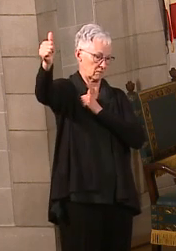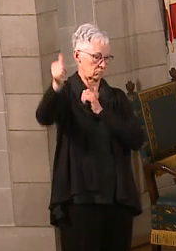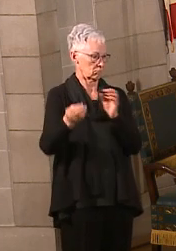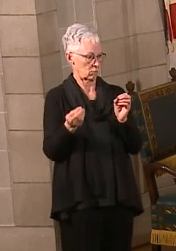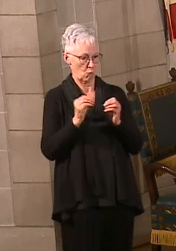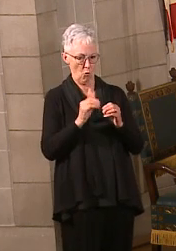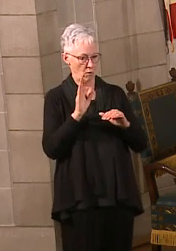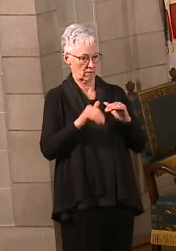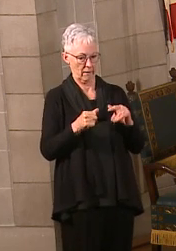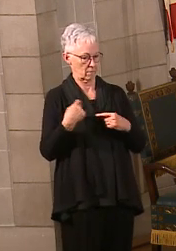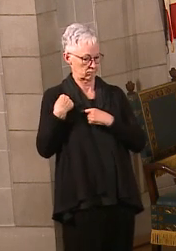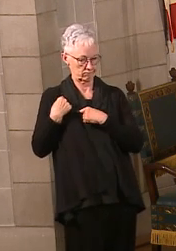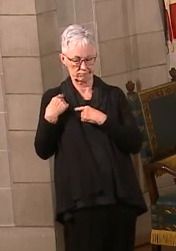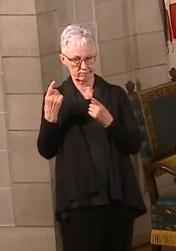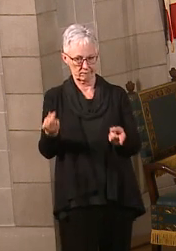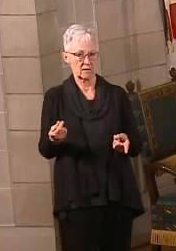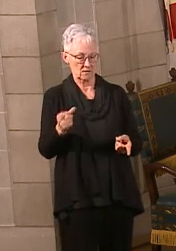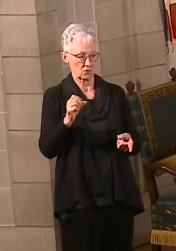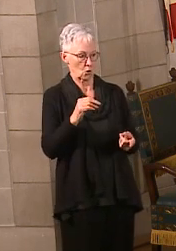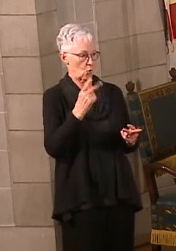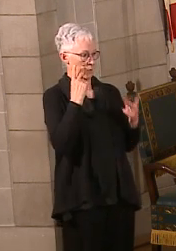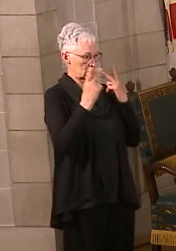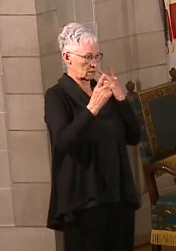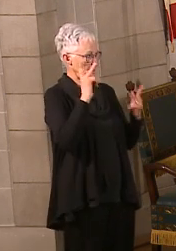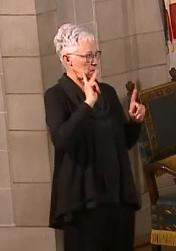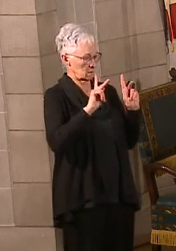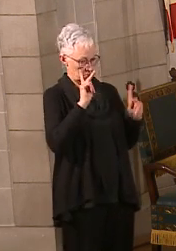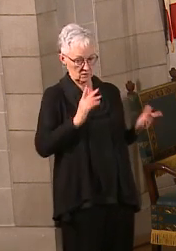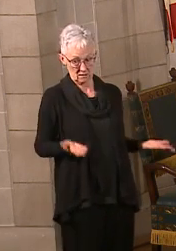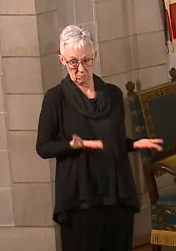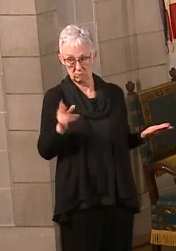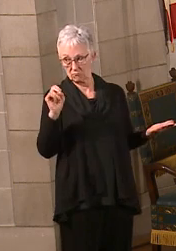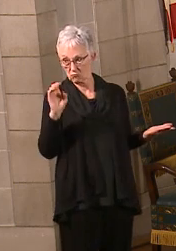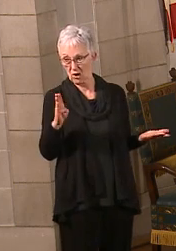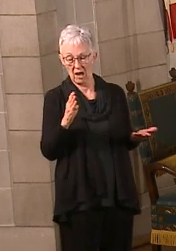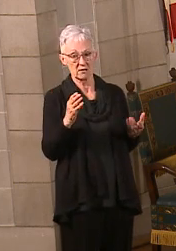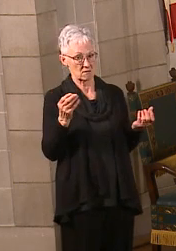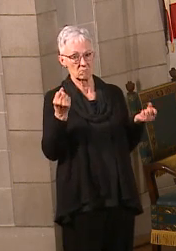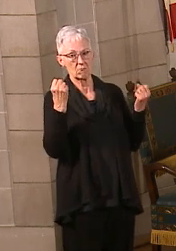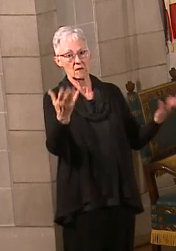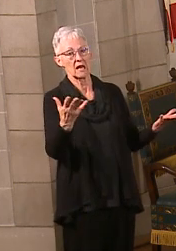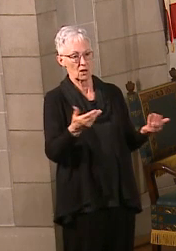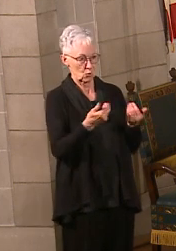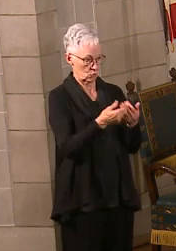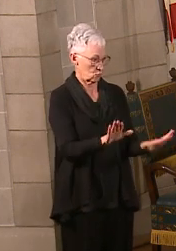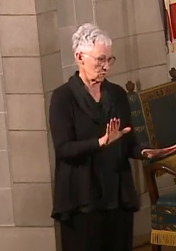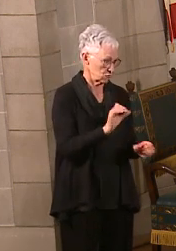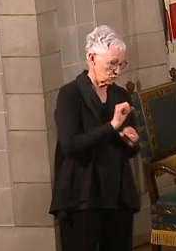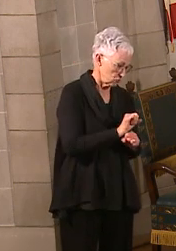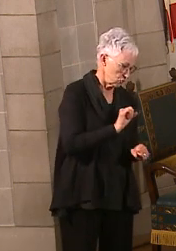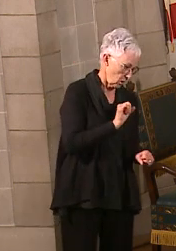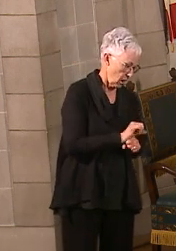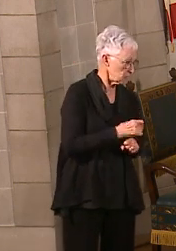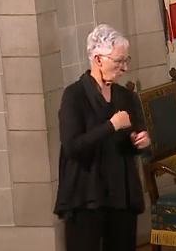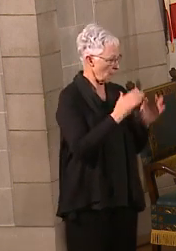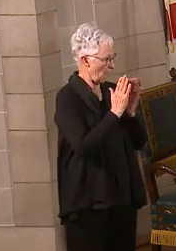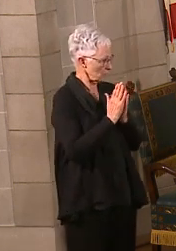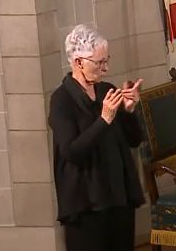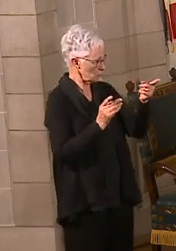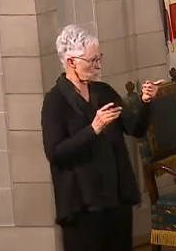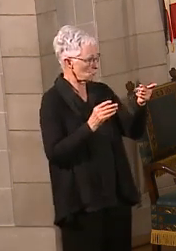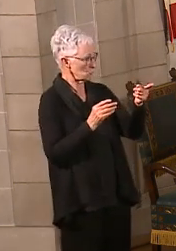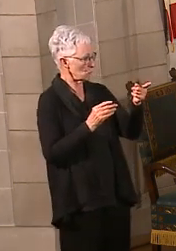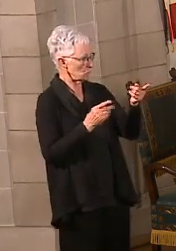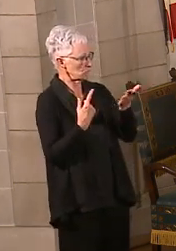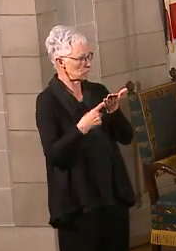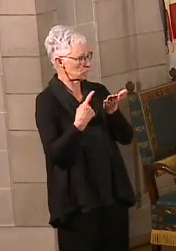by the coronavirus and that people in the state are losing their jobs and seeking those unemployment benefits. So, Commissioner Albin, I'll ask you to come up and talk a little bit about